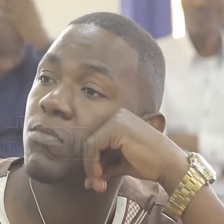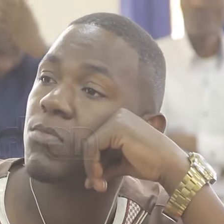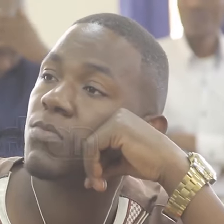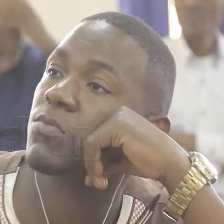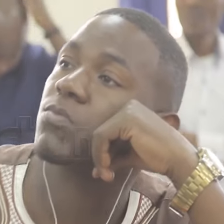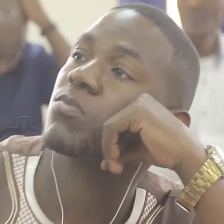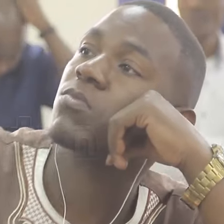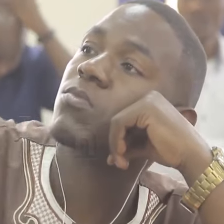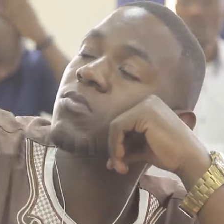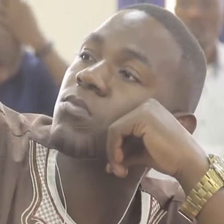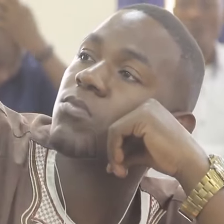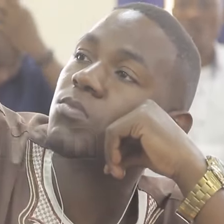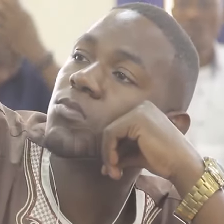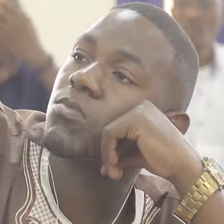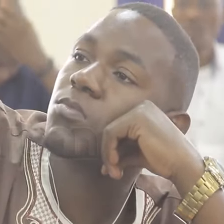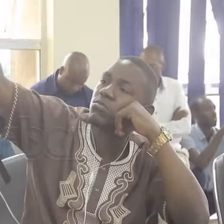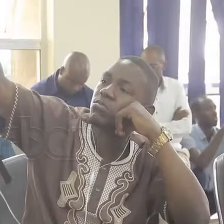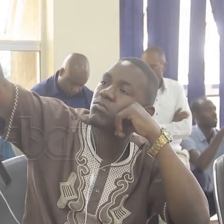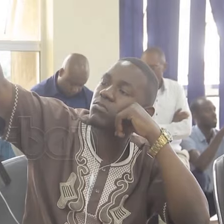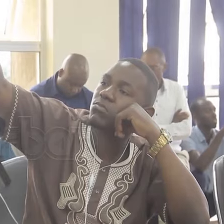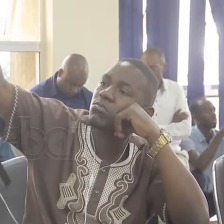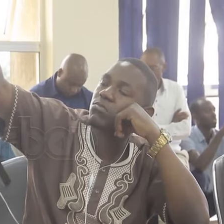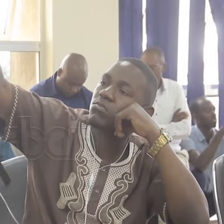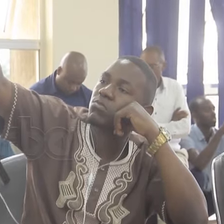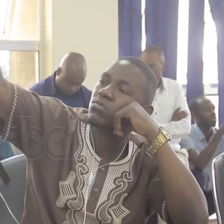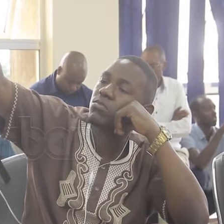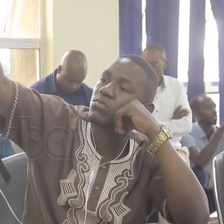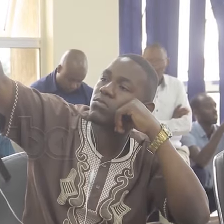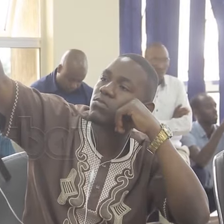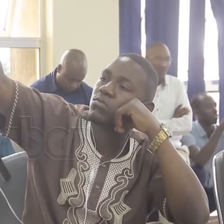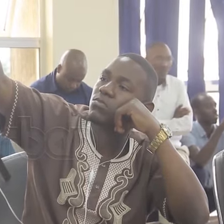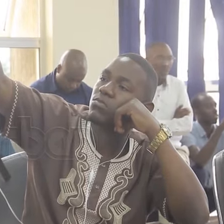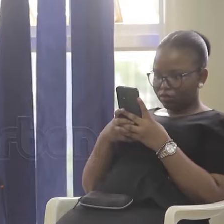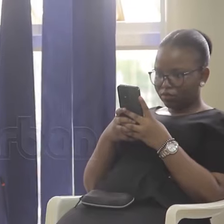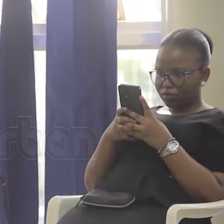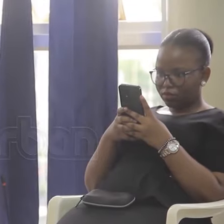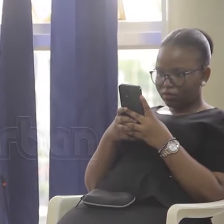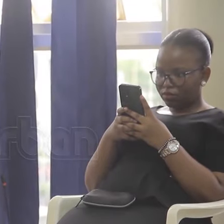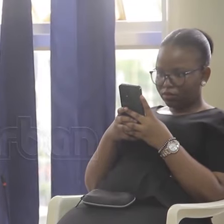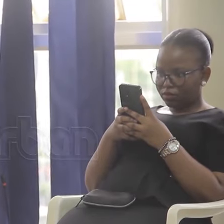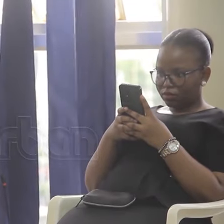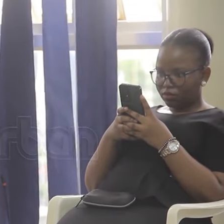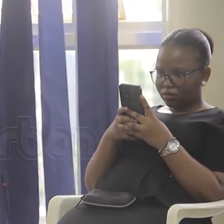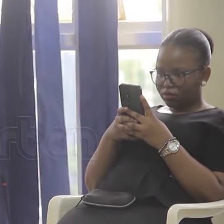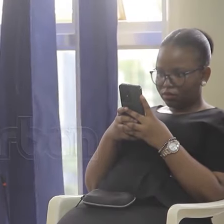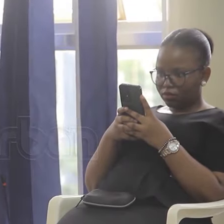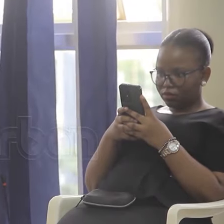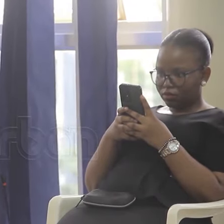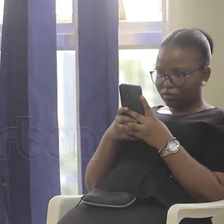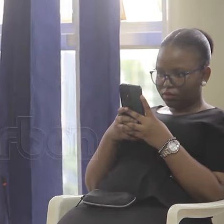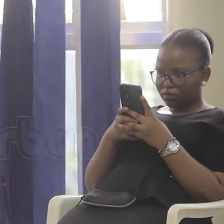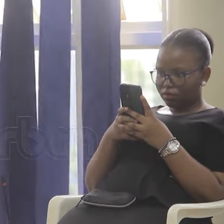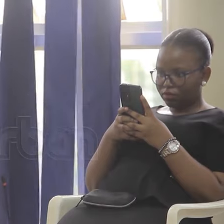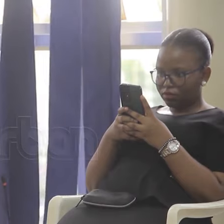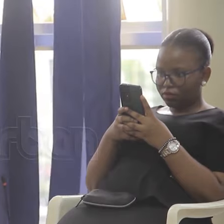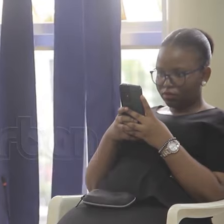Still from Kampala Metropolitan, police are investigating a case of suicide in Chisubi where an unidentified woman was found hanging